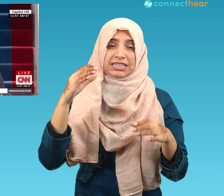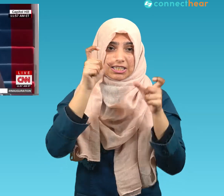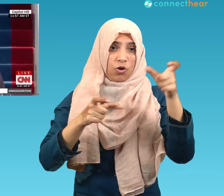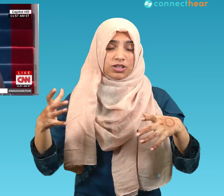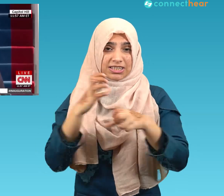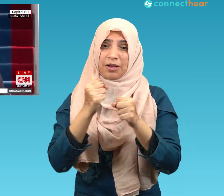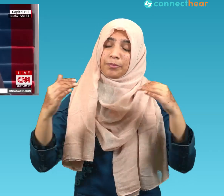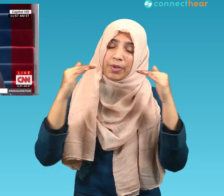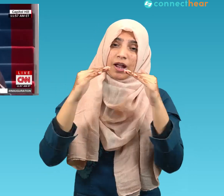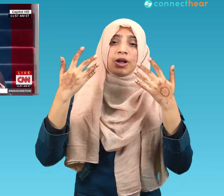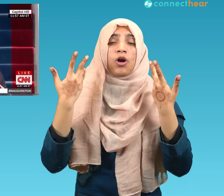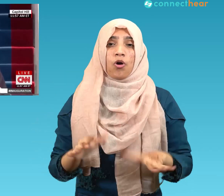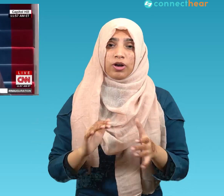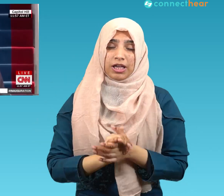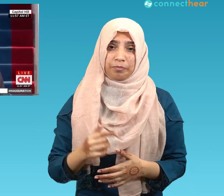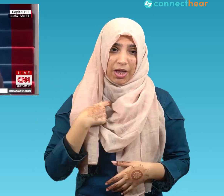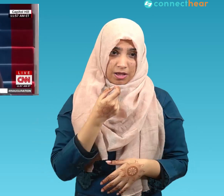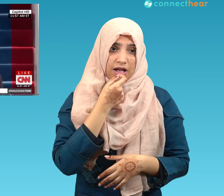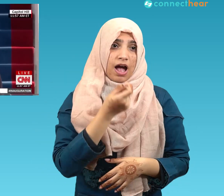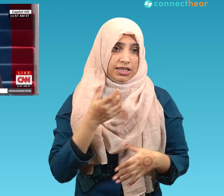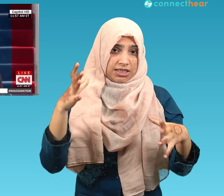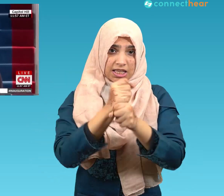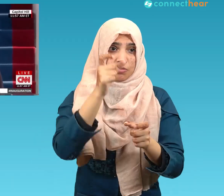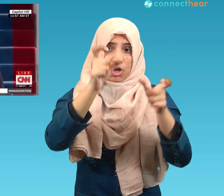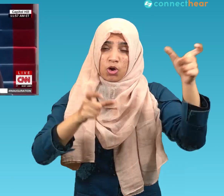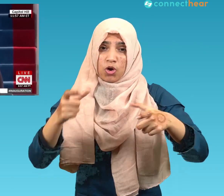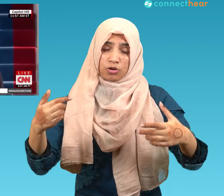every American to join me in this cause.